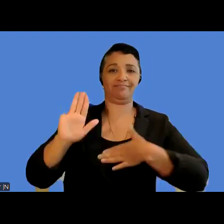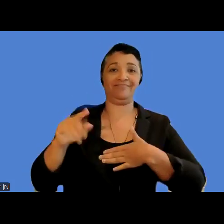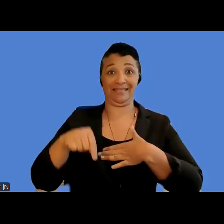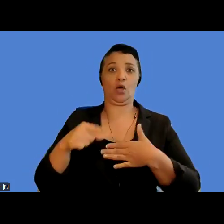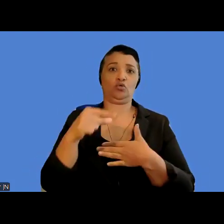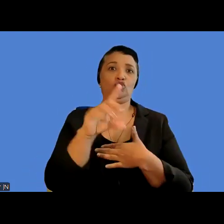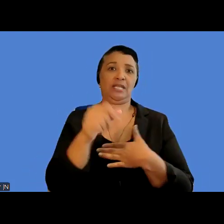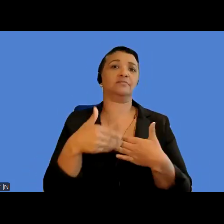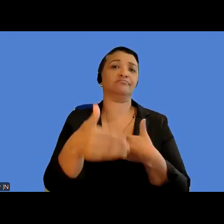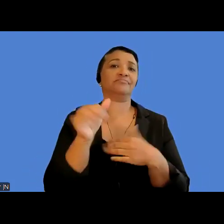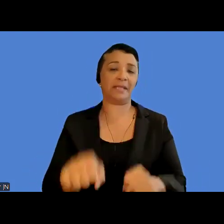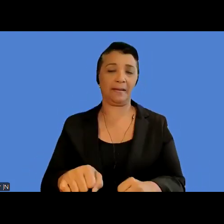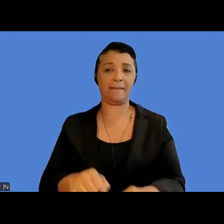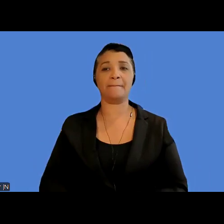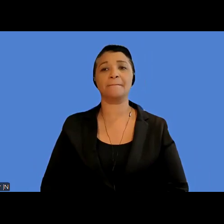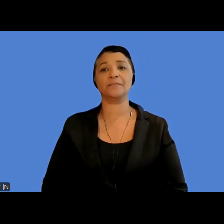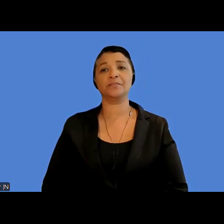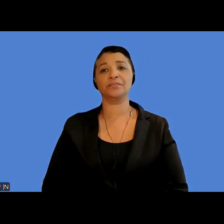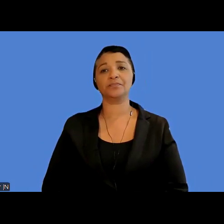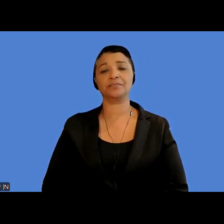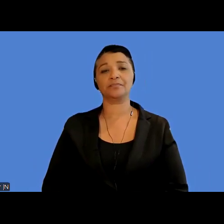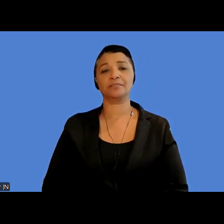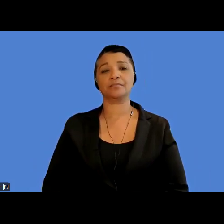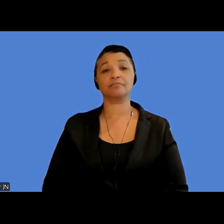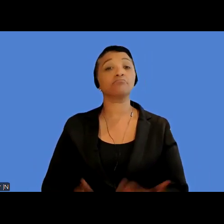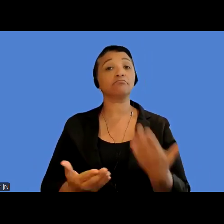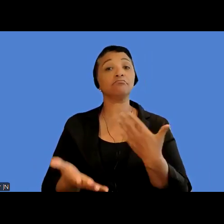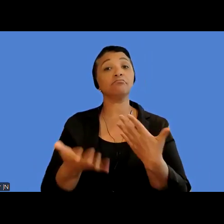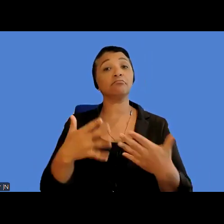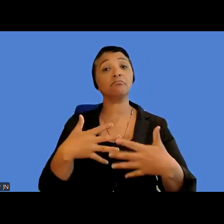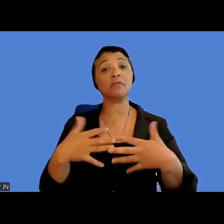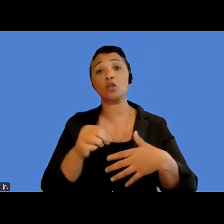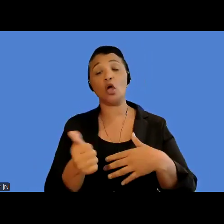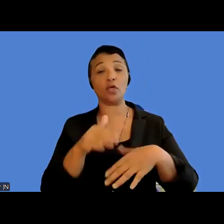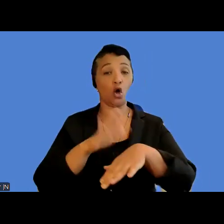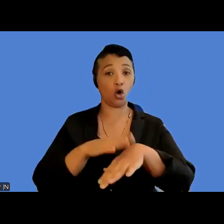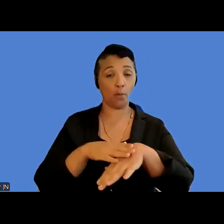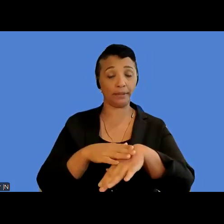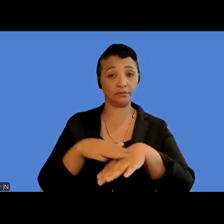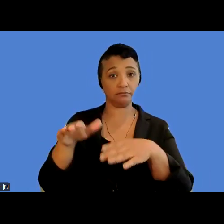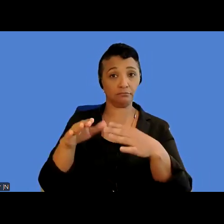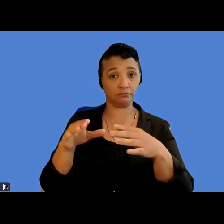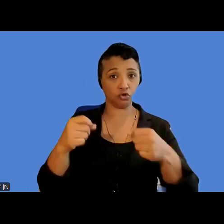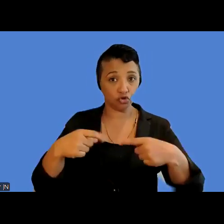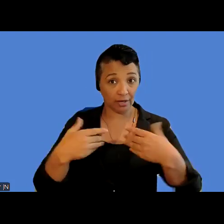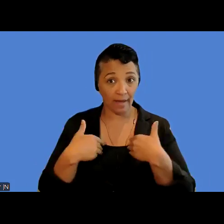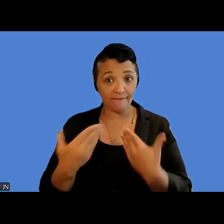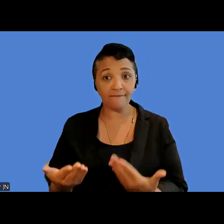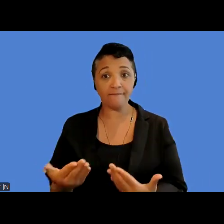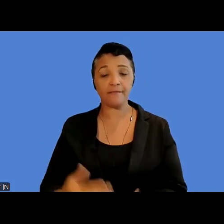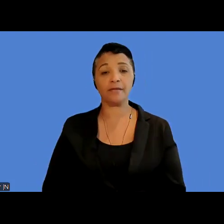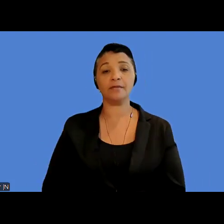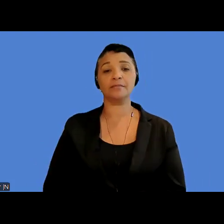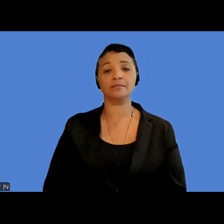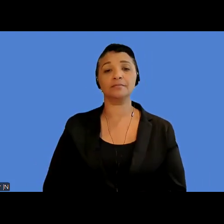GDS. Okay, is there any other comment, Greta, in the chat?